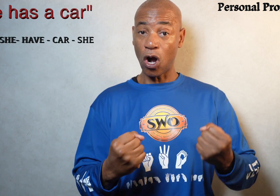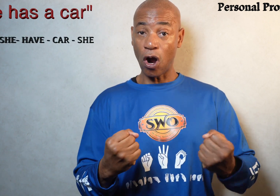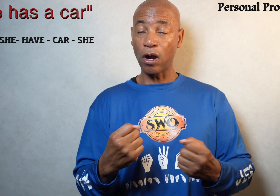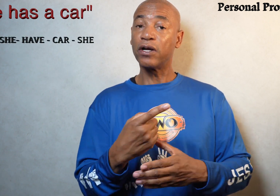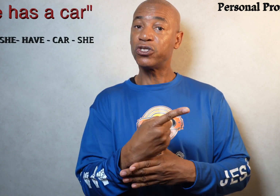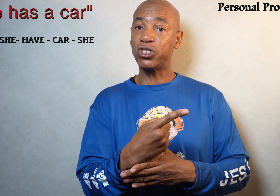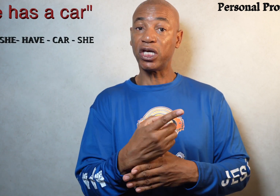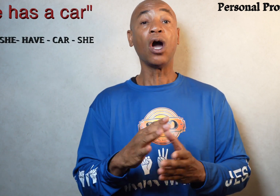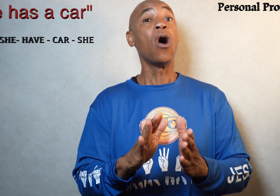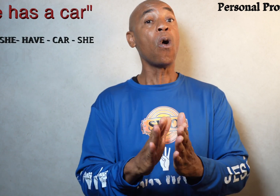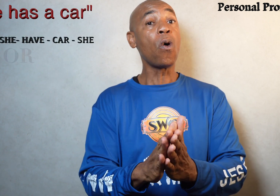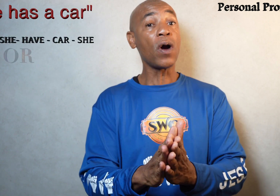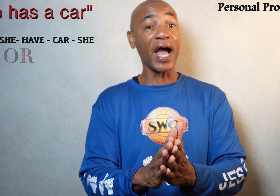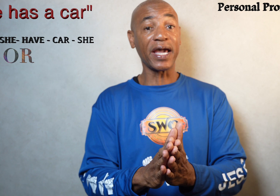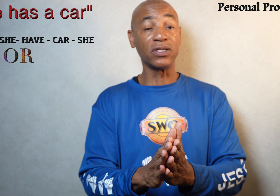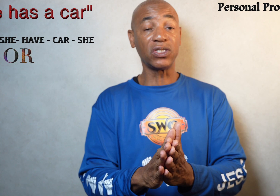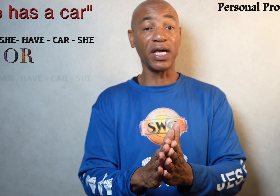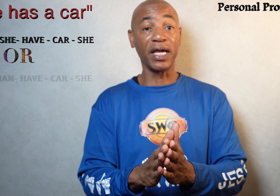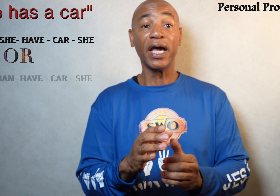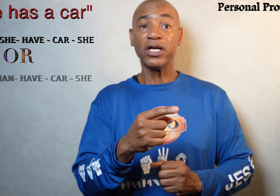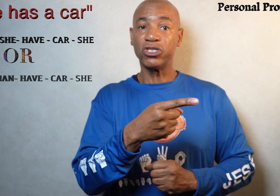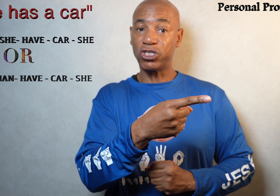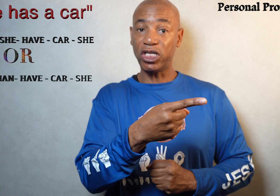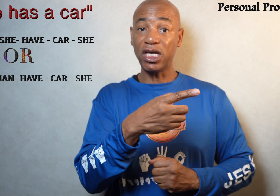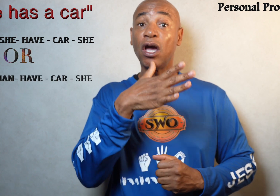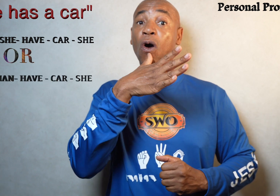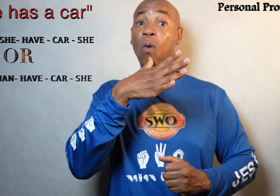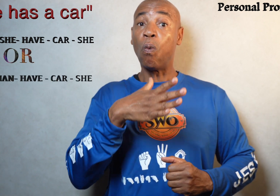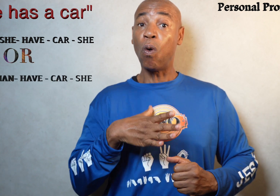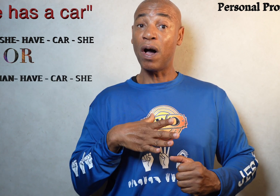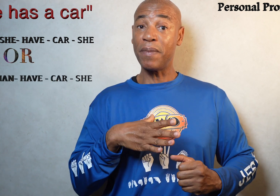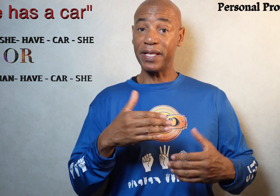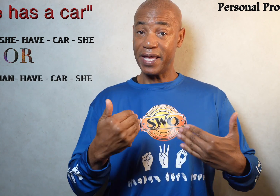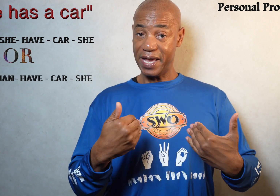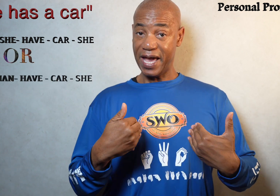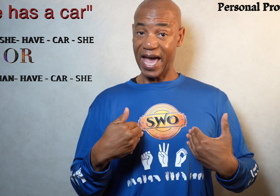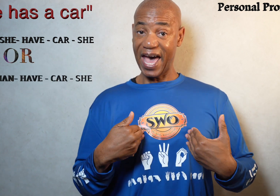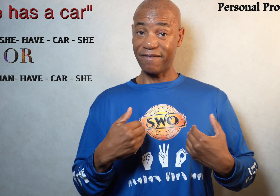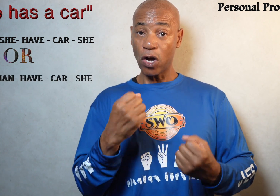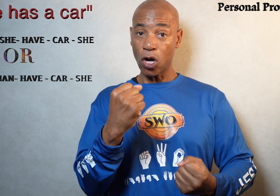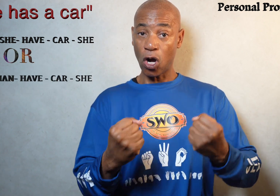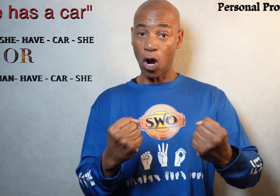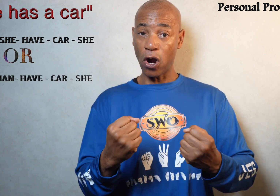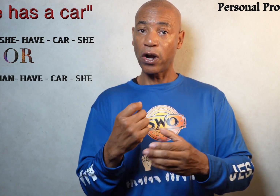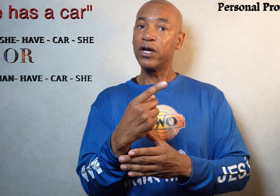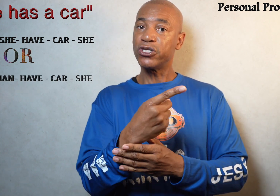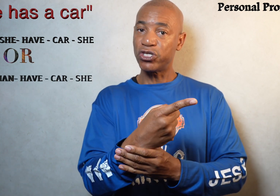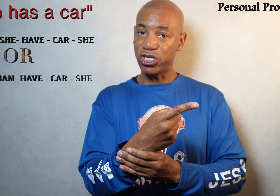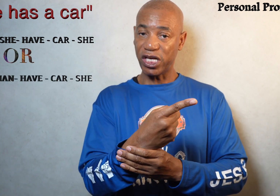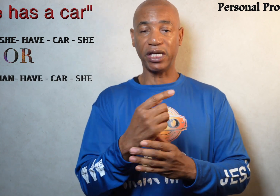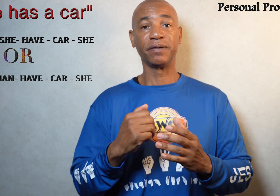car, she. Or I can say, she, woman, have, car, she.